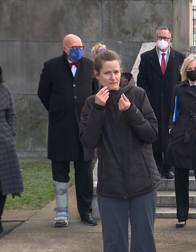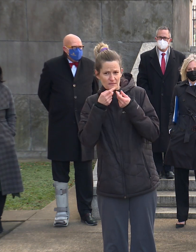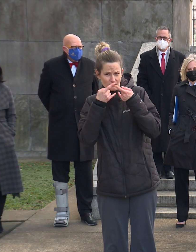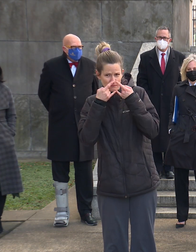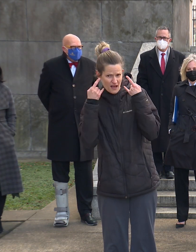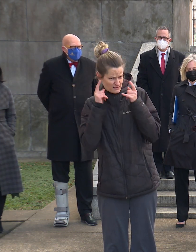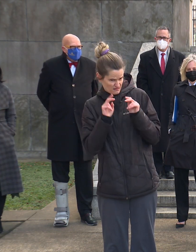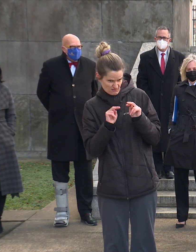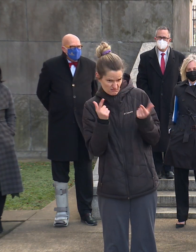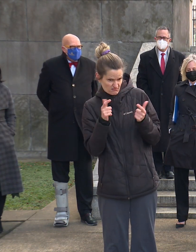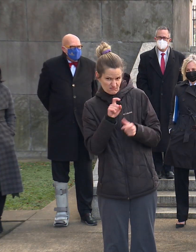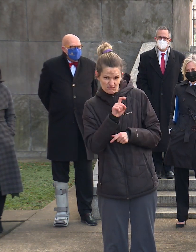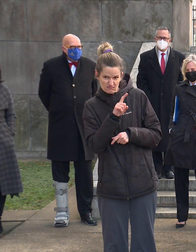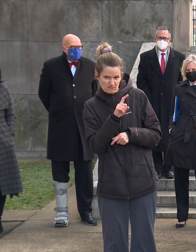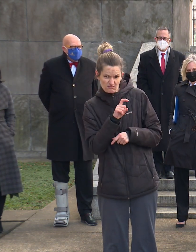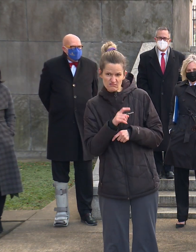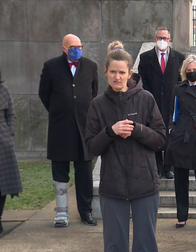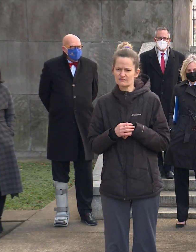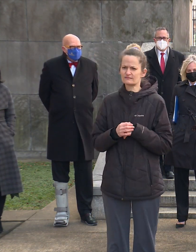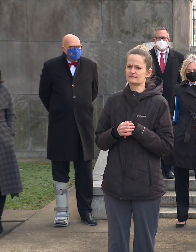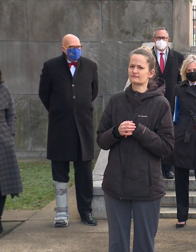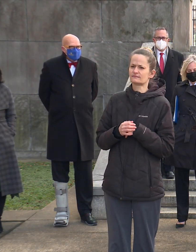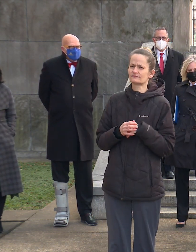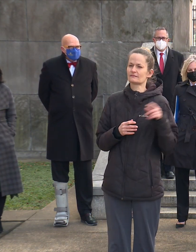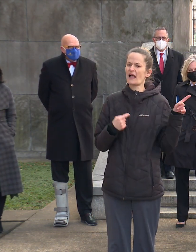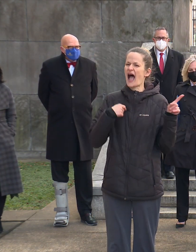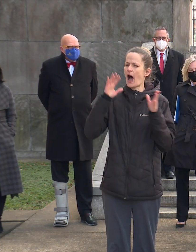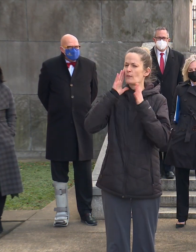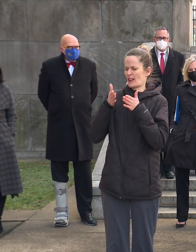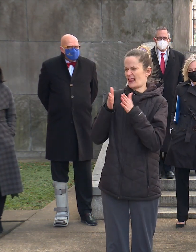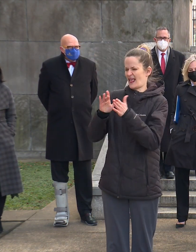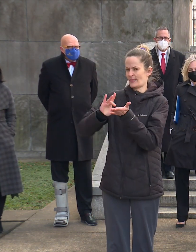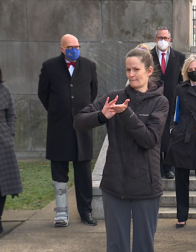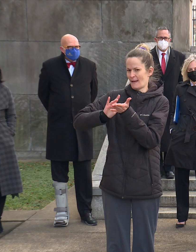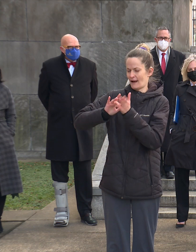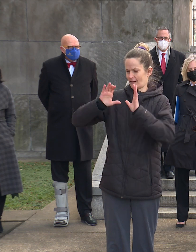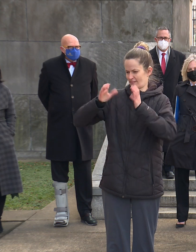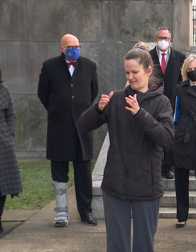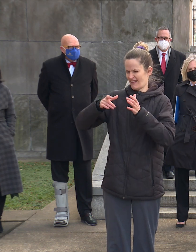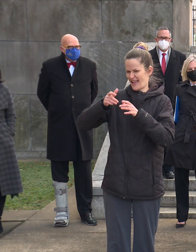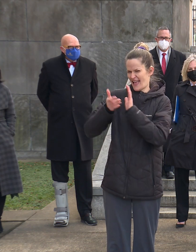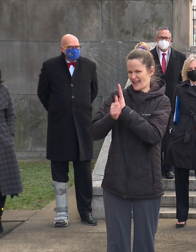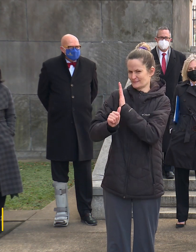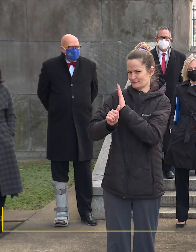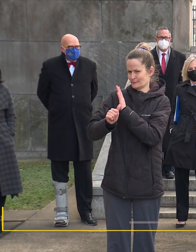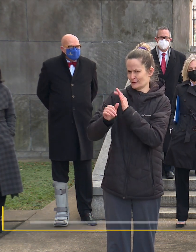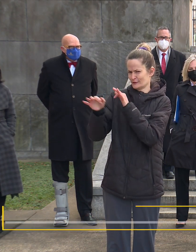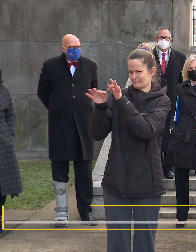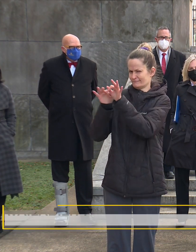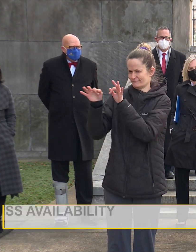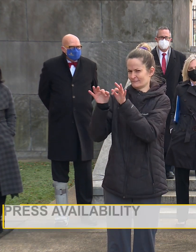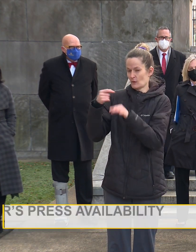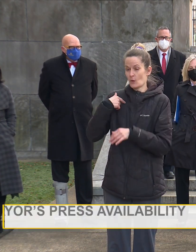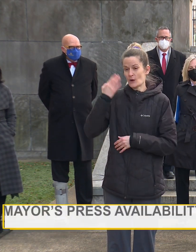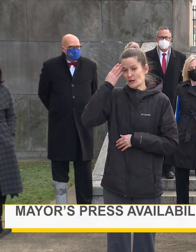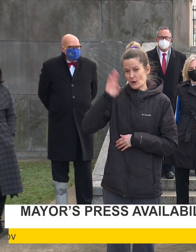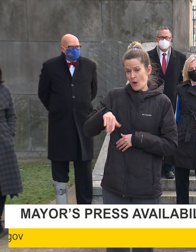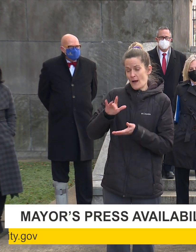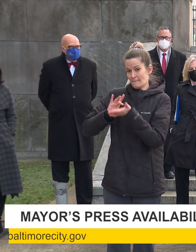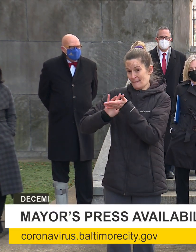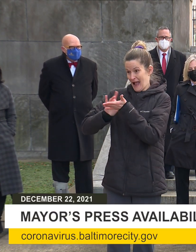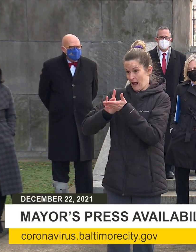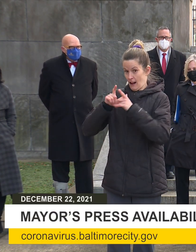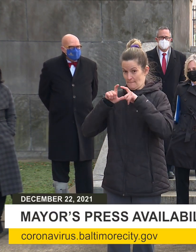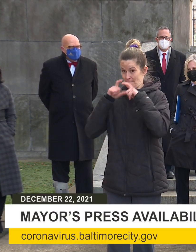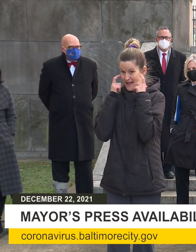So I'll let the medical experts go into the details. We know that the medical masks are the most